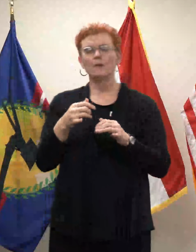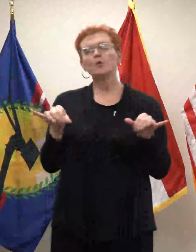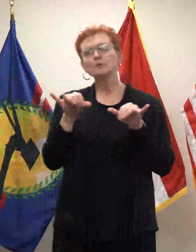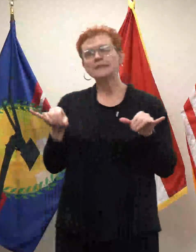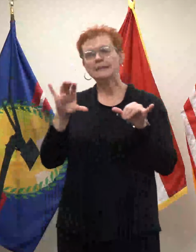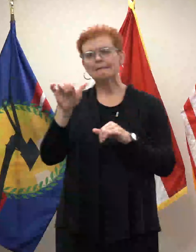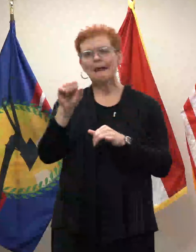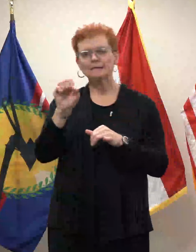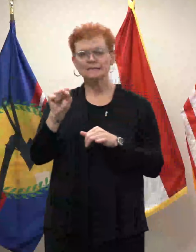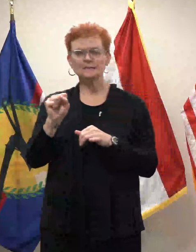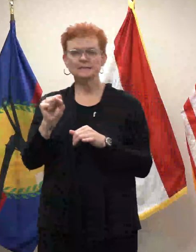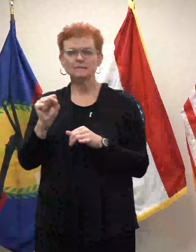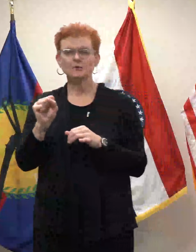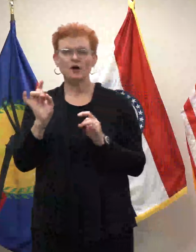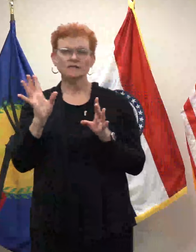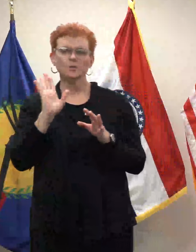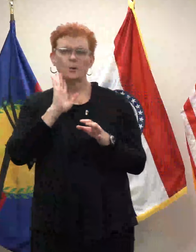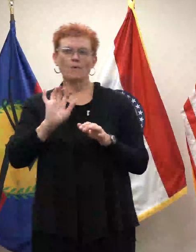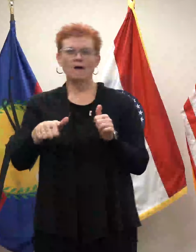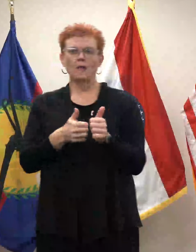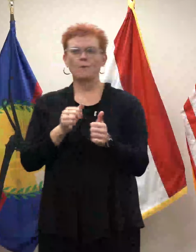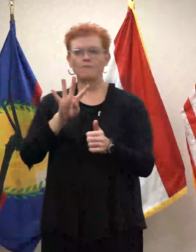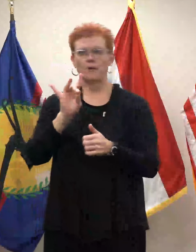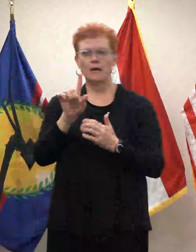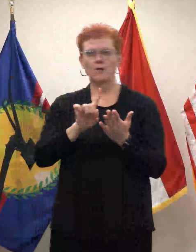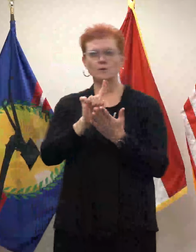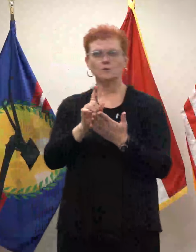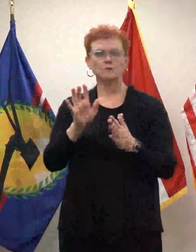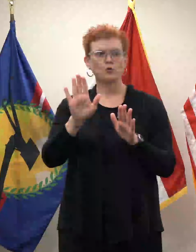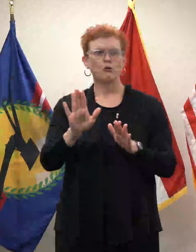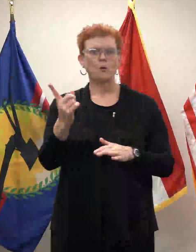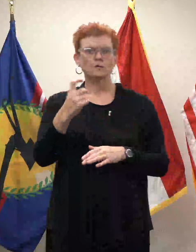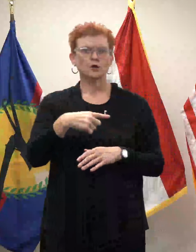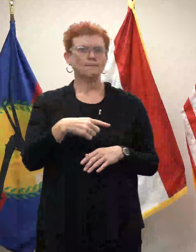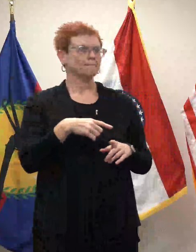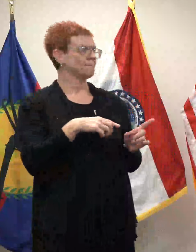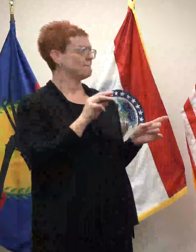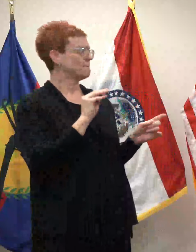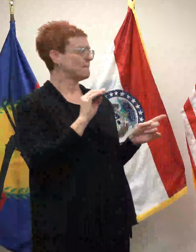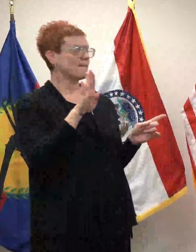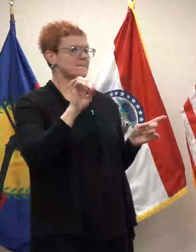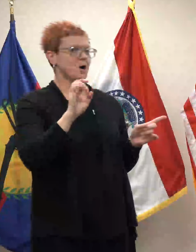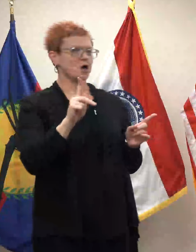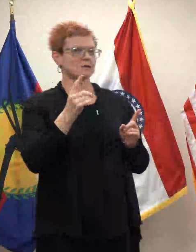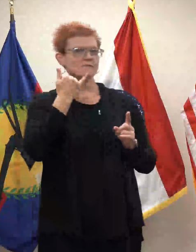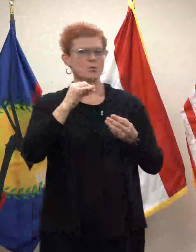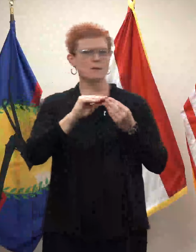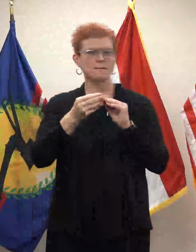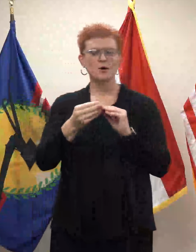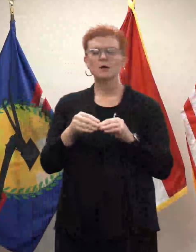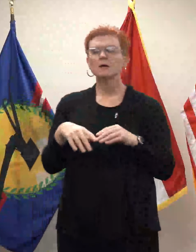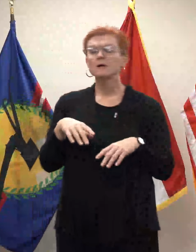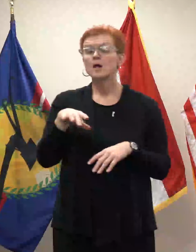there are routine crises, we'll follow up within 48 hours. Great question. Mark, could you give that number again? Sure. A number to Youth